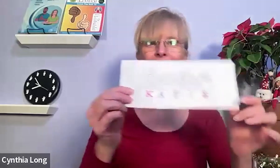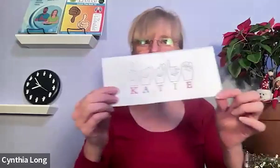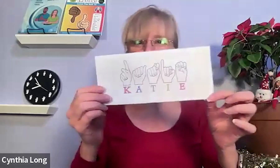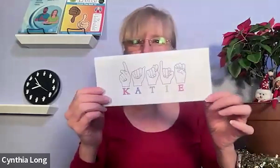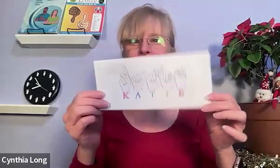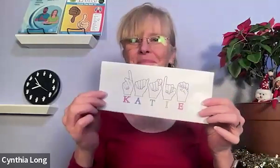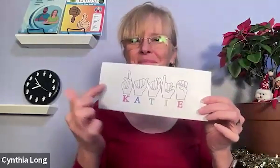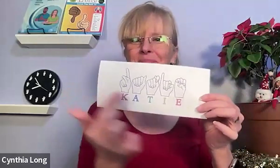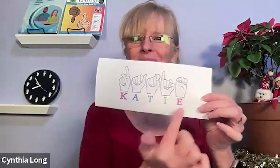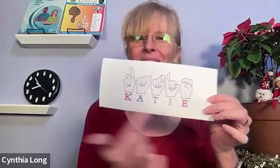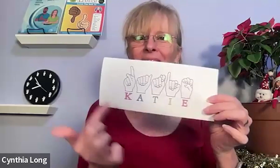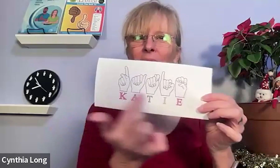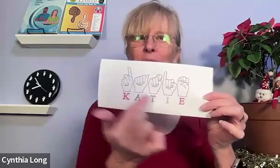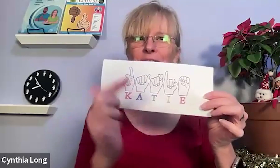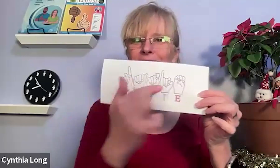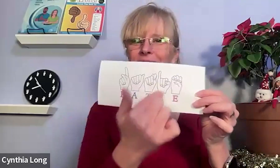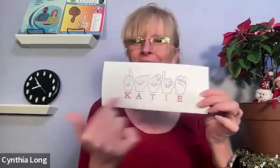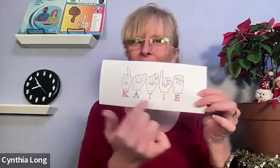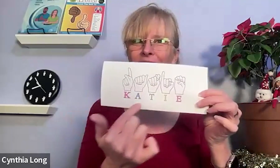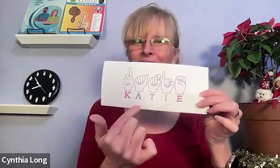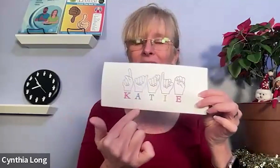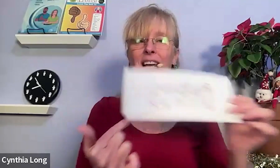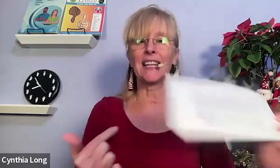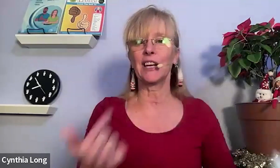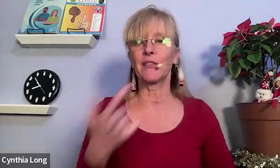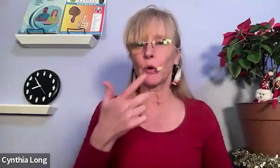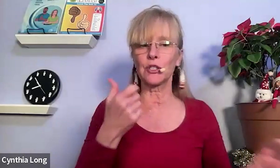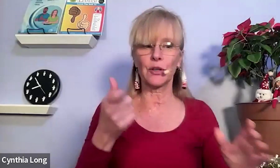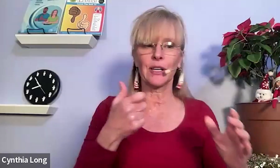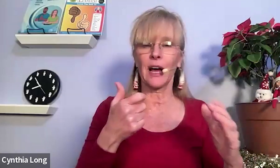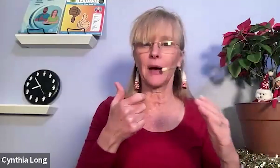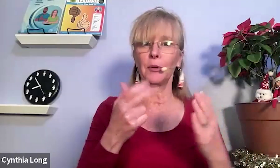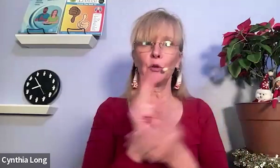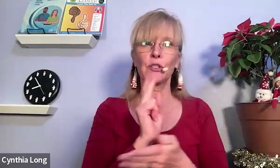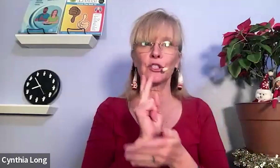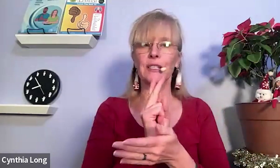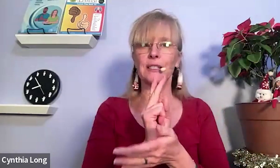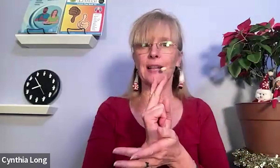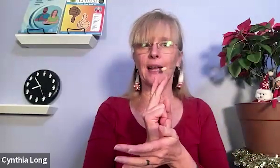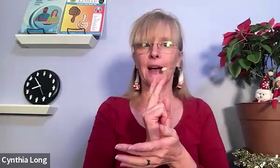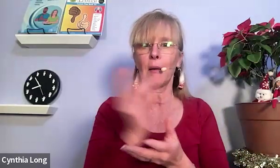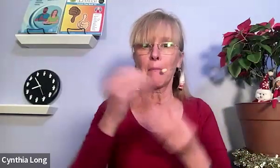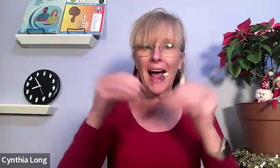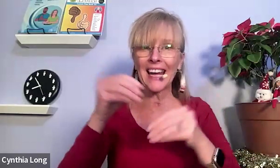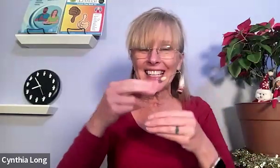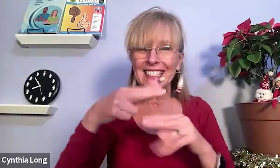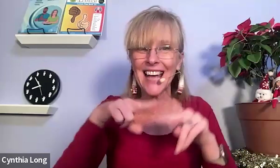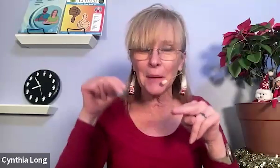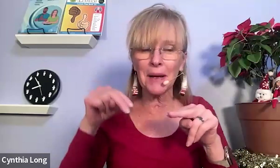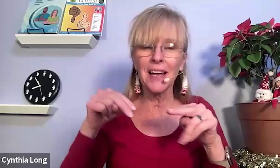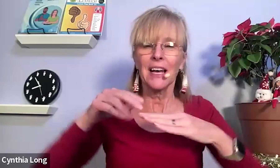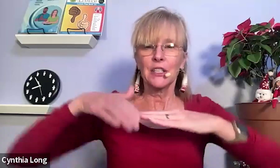here. Just having this, and then of course you can use just like packing tape